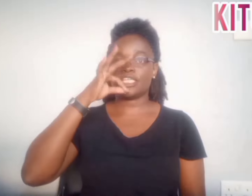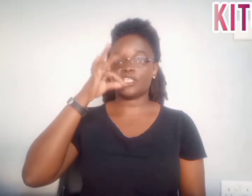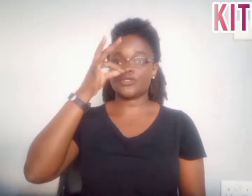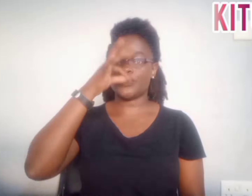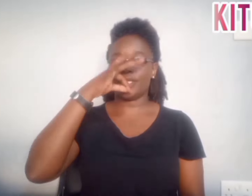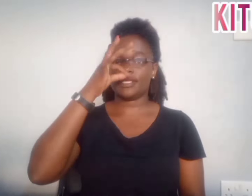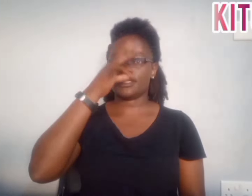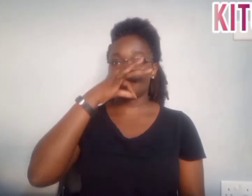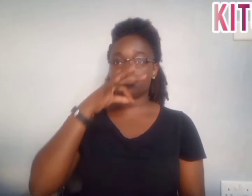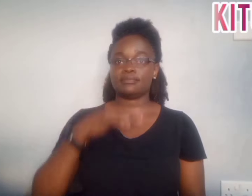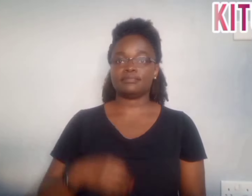Kitui.